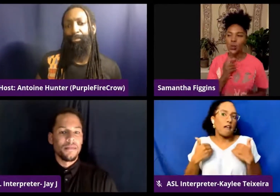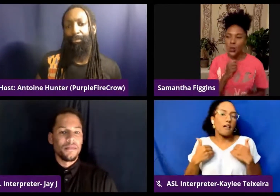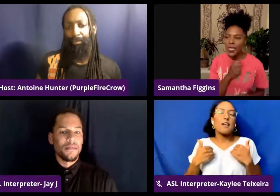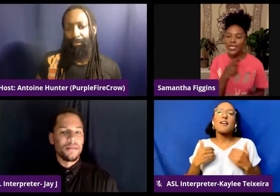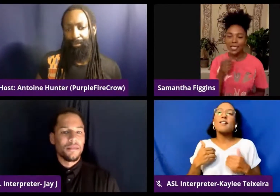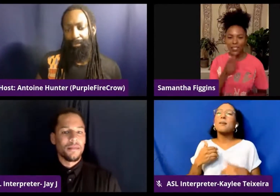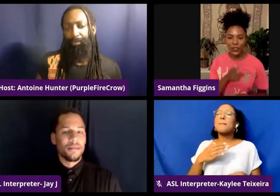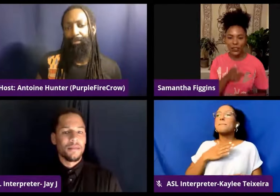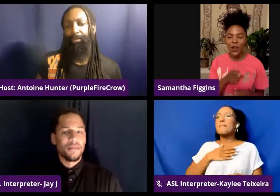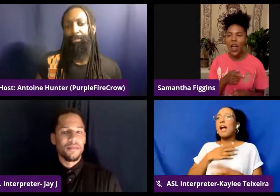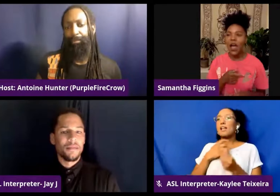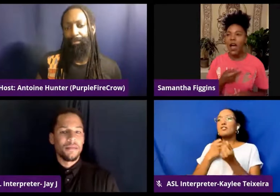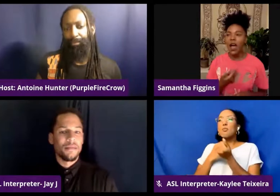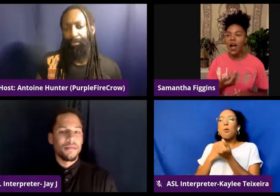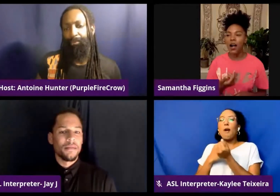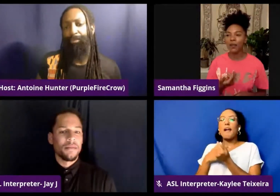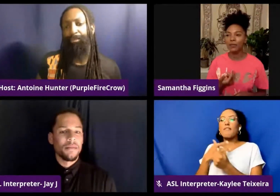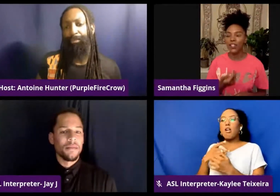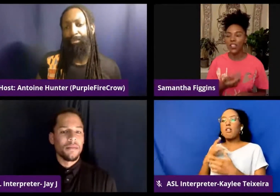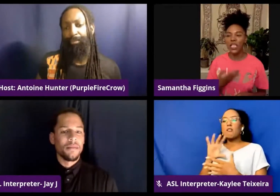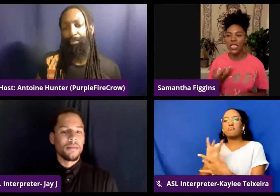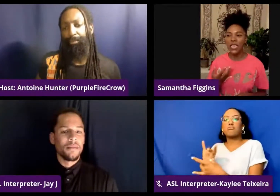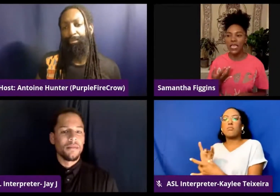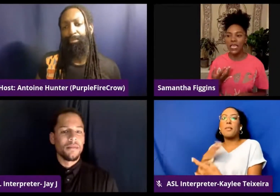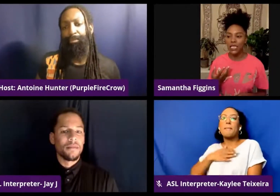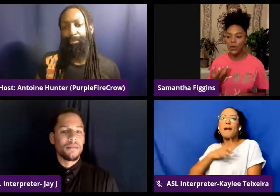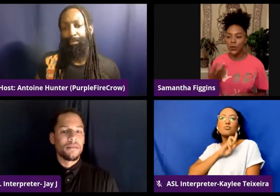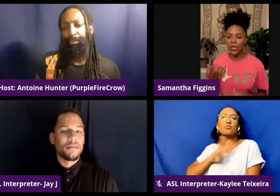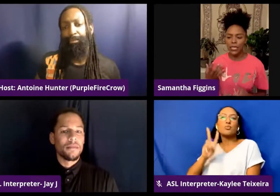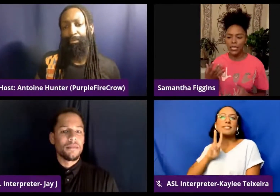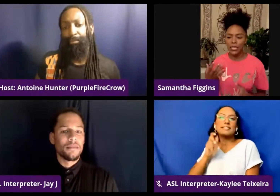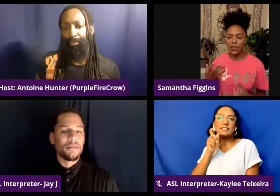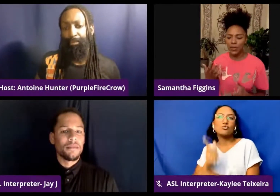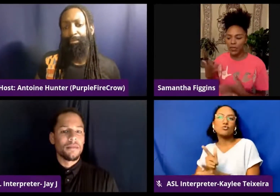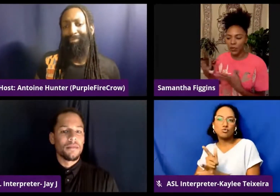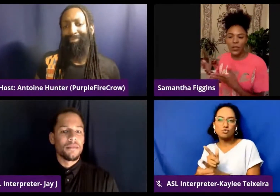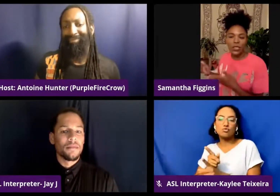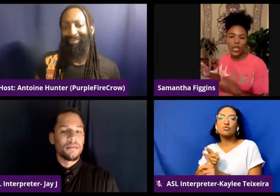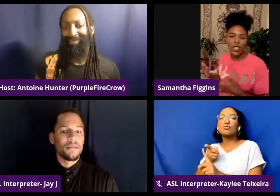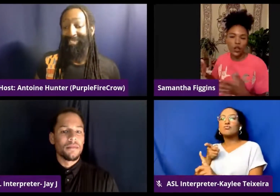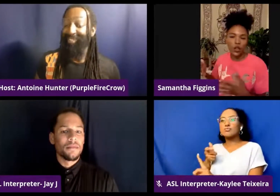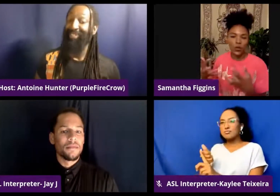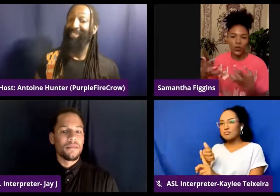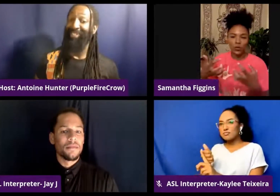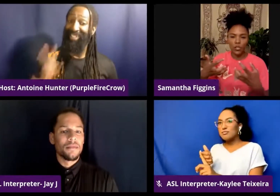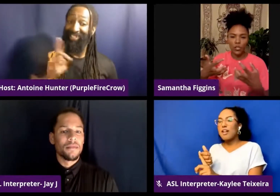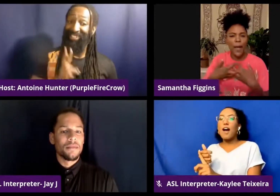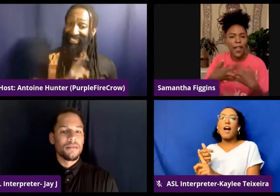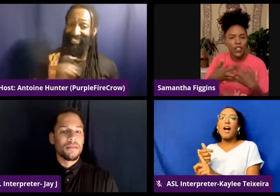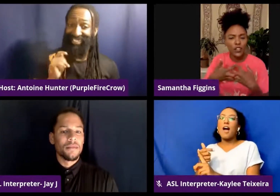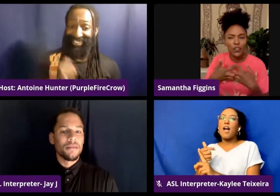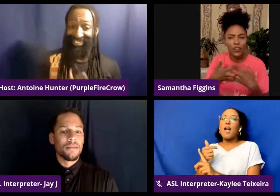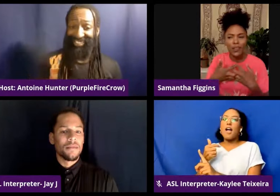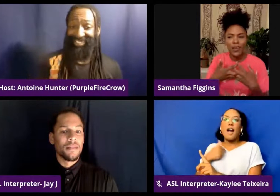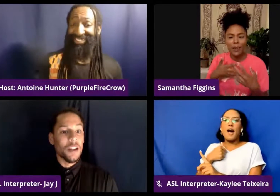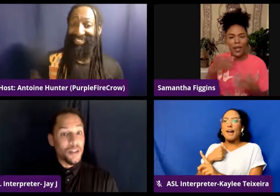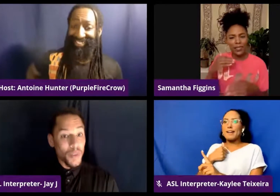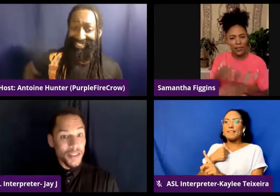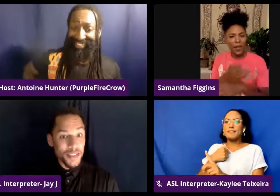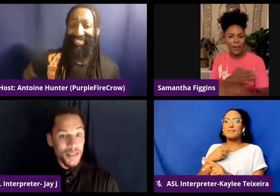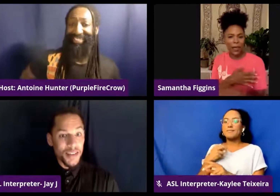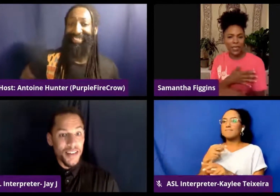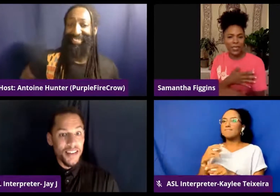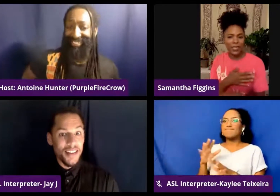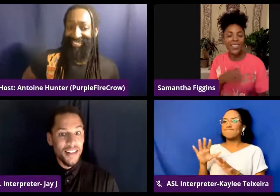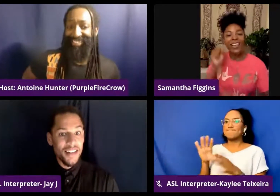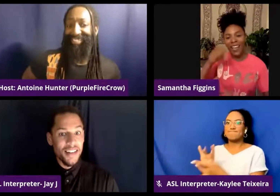my twin sister. She was the person I turned to match. A